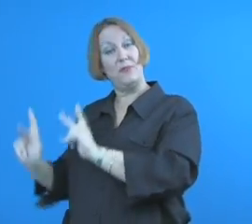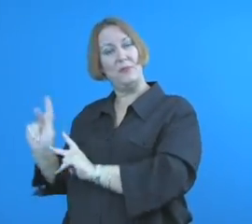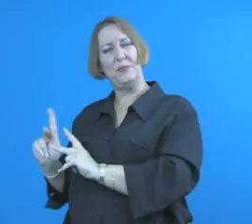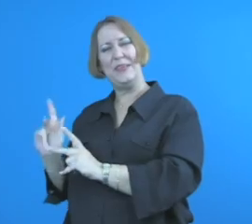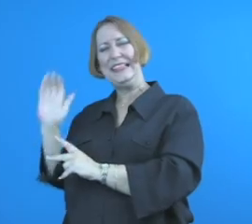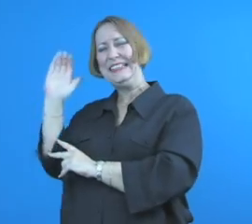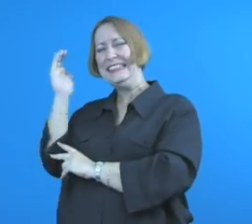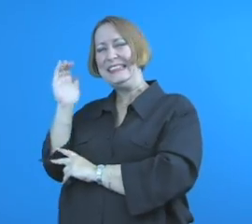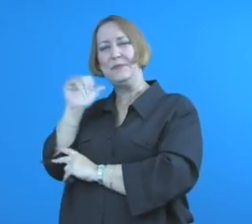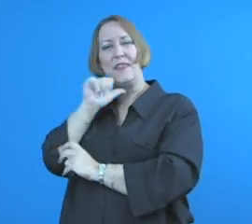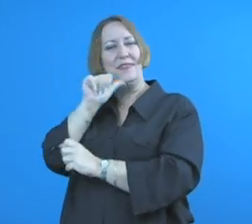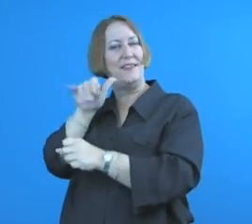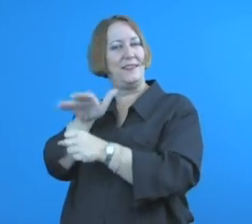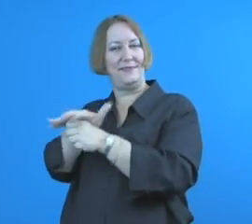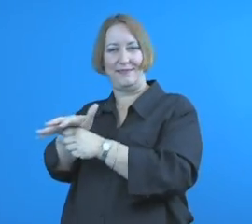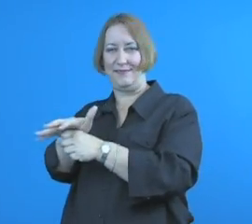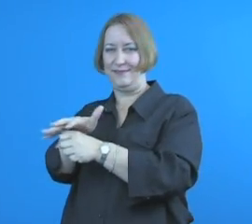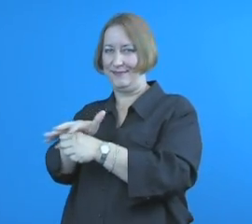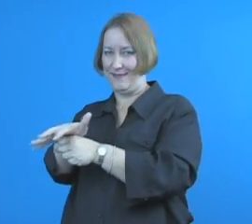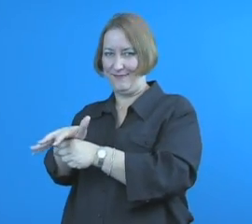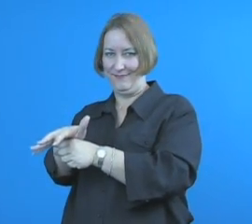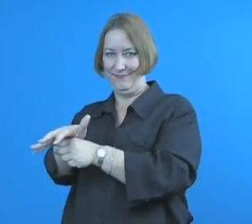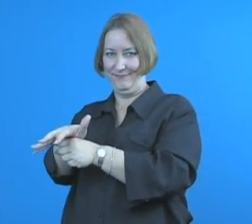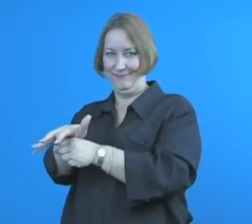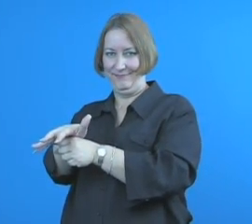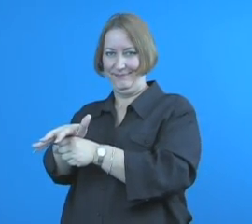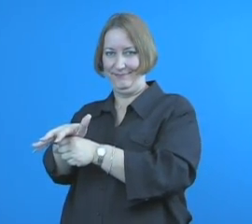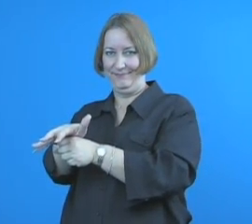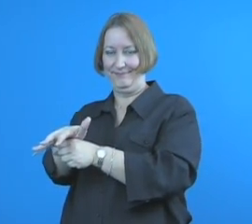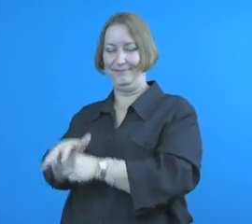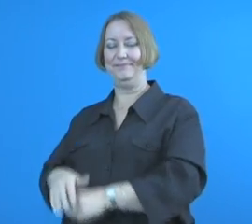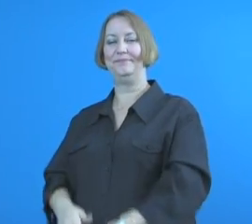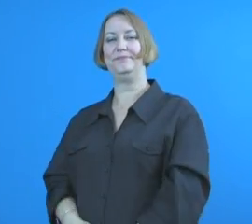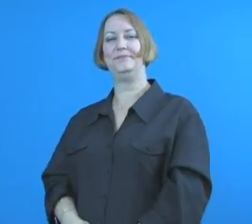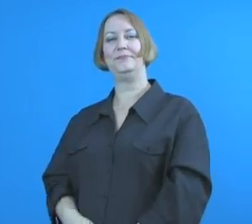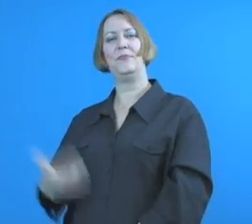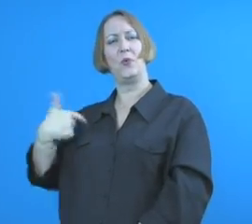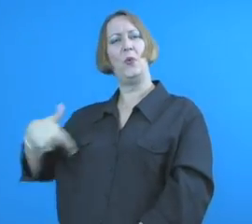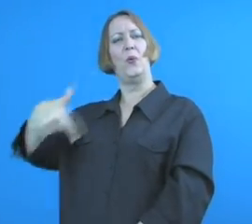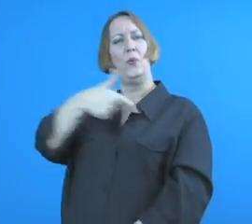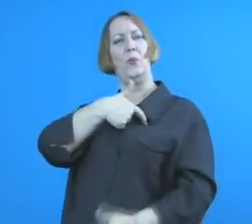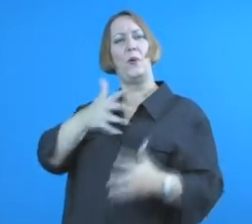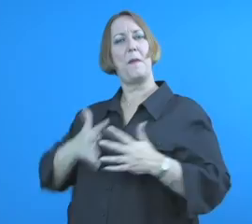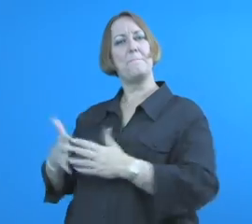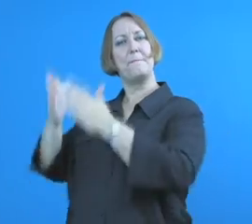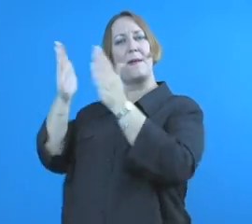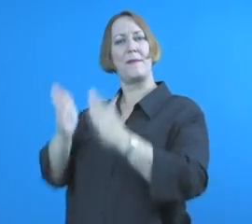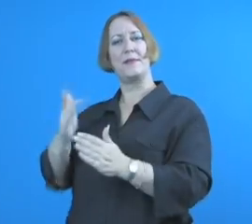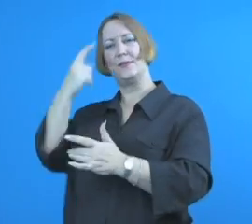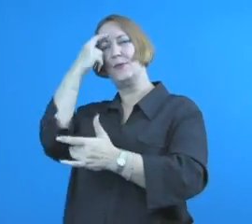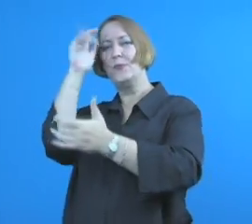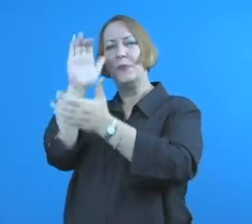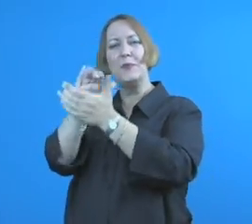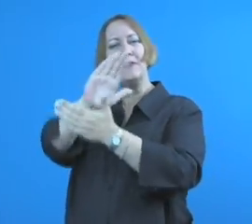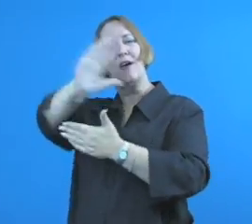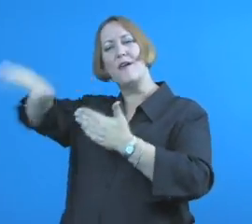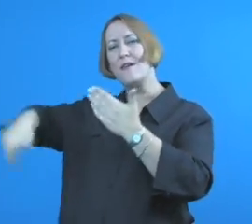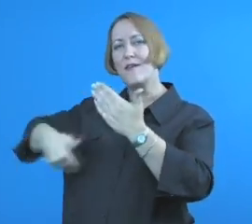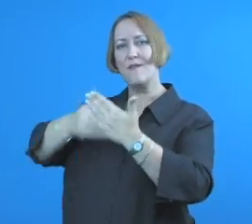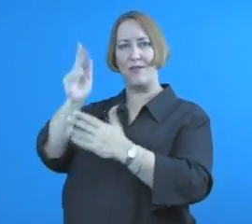believe that every person, regardless of their class or condition, has the right to life, liberty, and the pursuit of happiness. When a person lacks